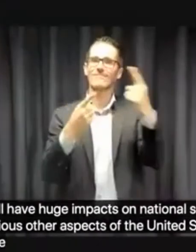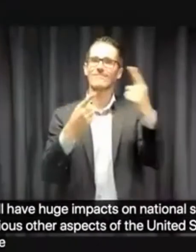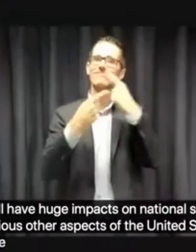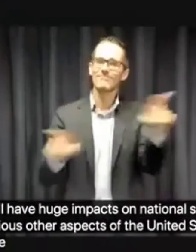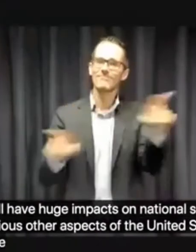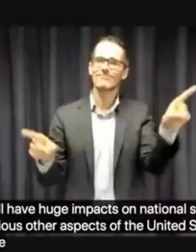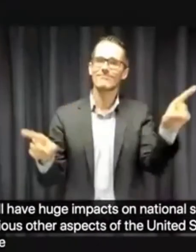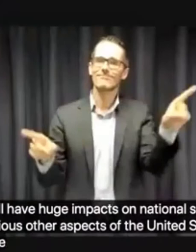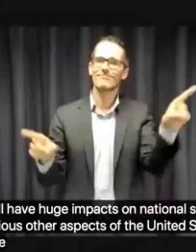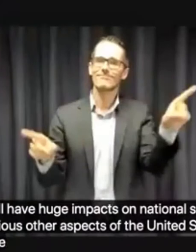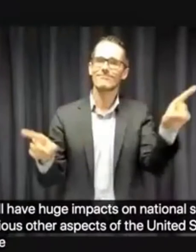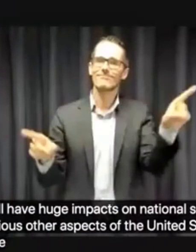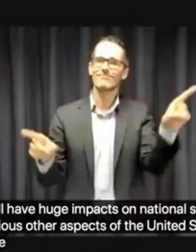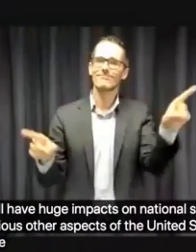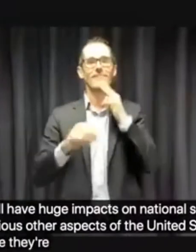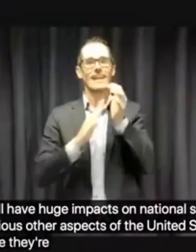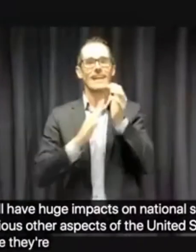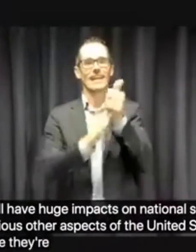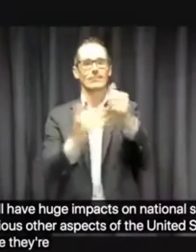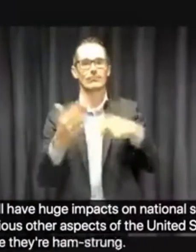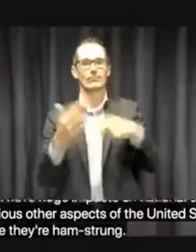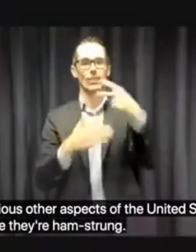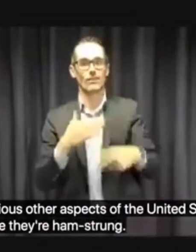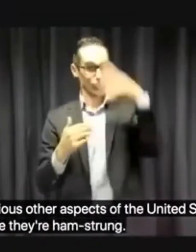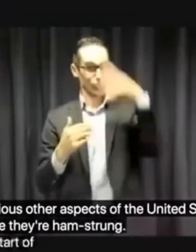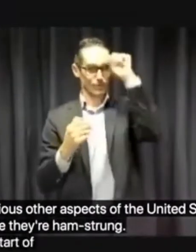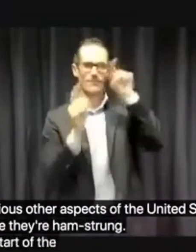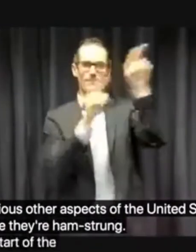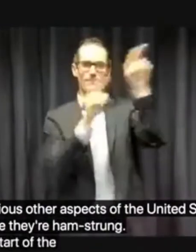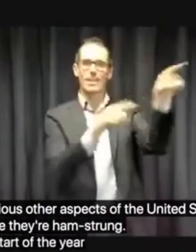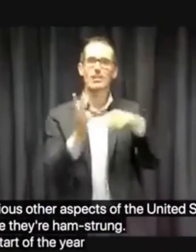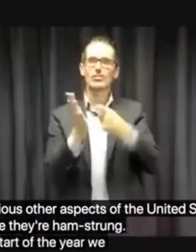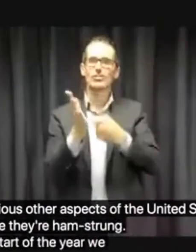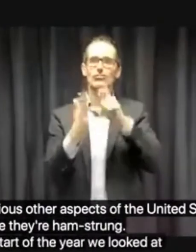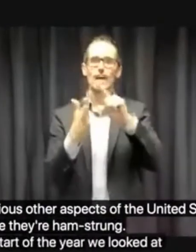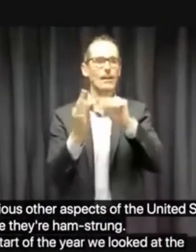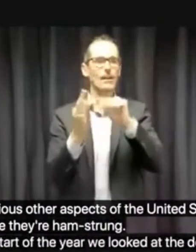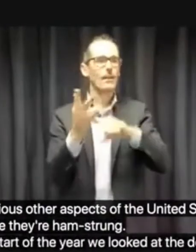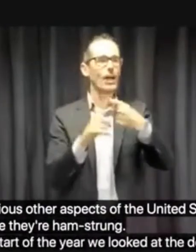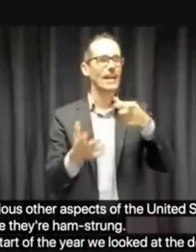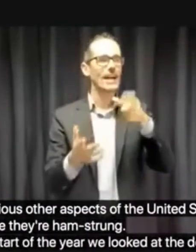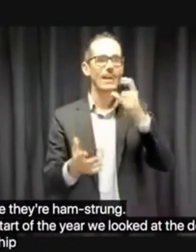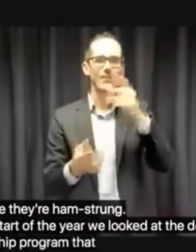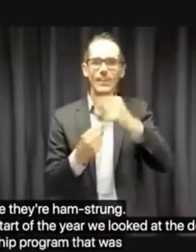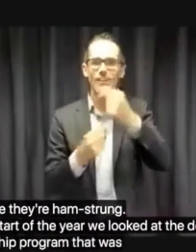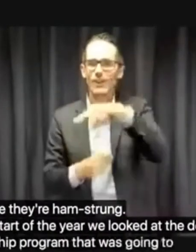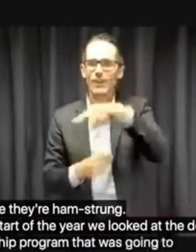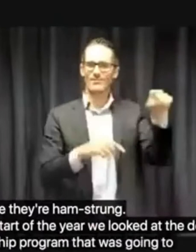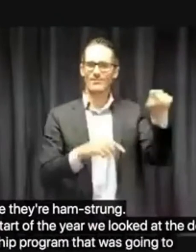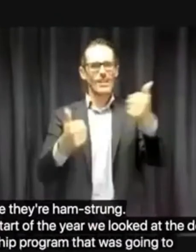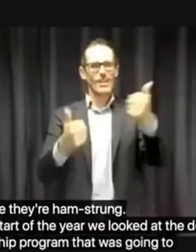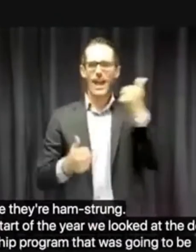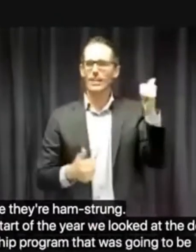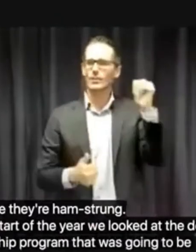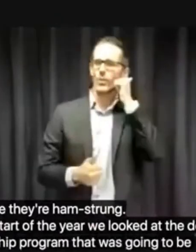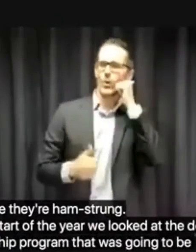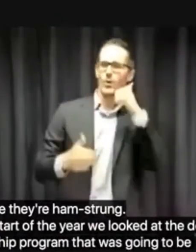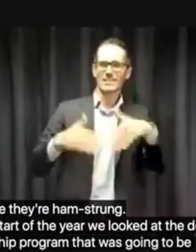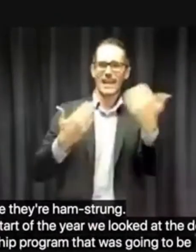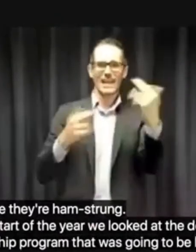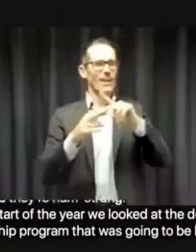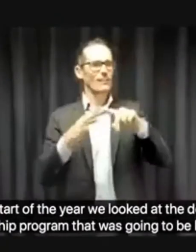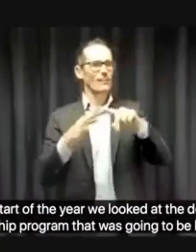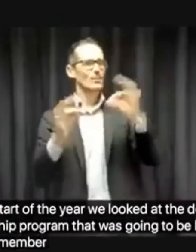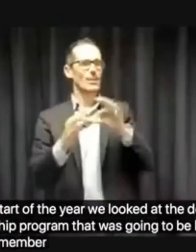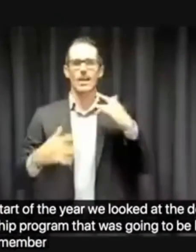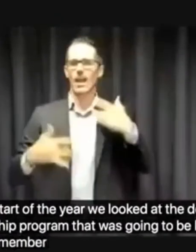at the start of the year, we looked at the deaf leadership program that was going to be launched, and I remember going along to be there at the Trade Ball Cafe. The number of